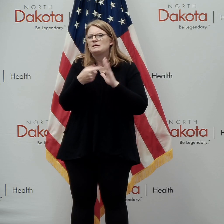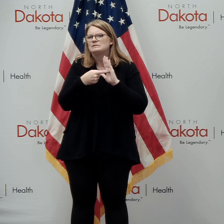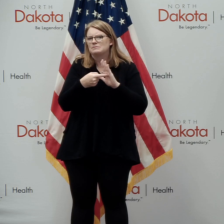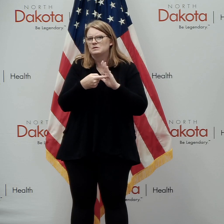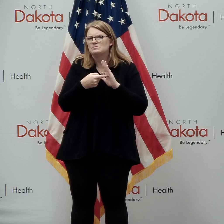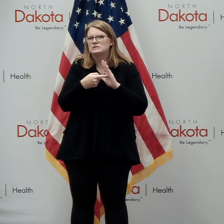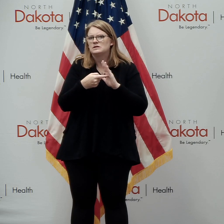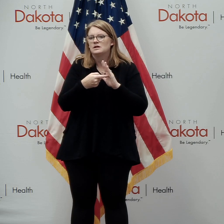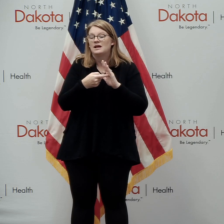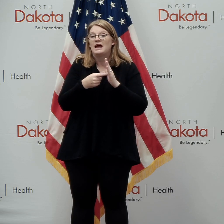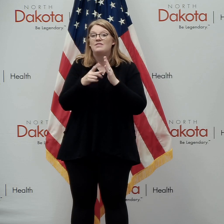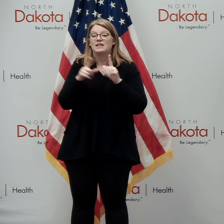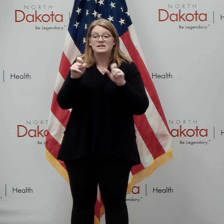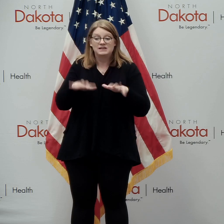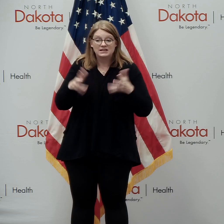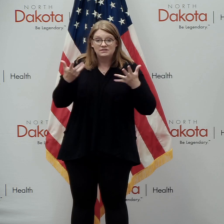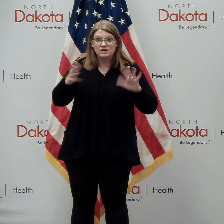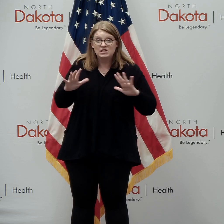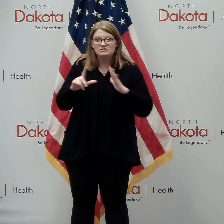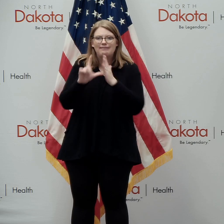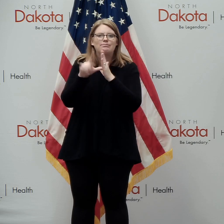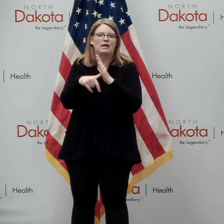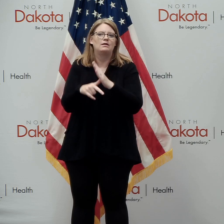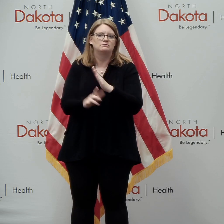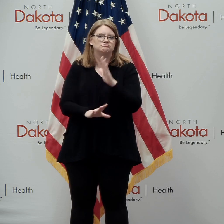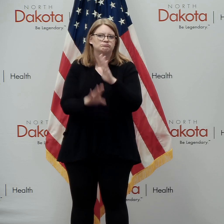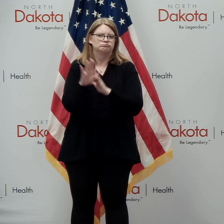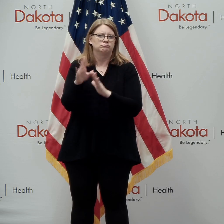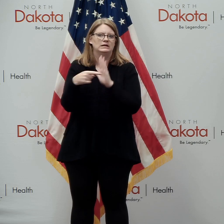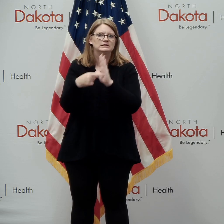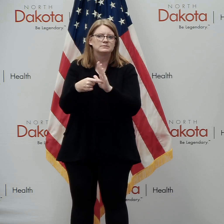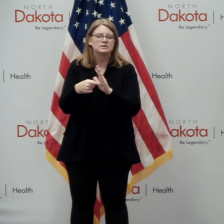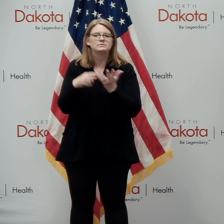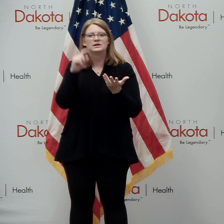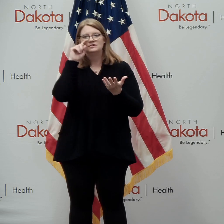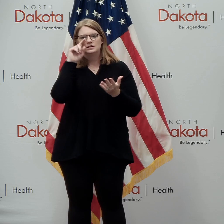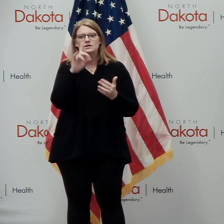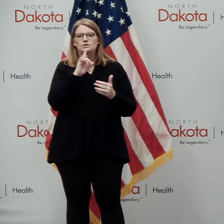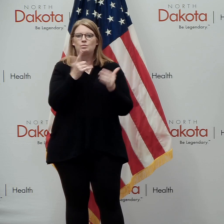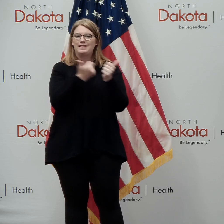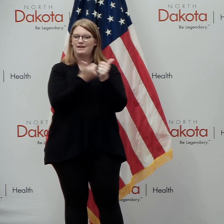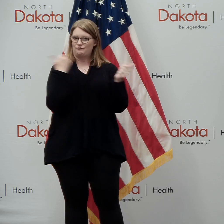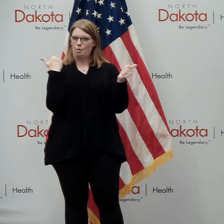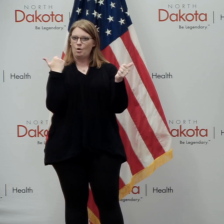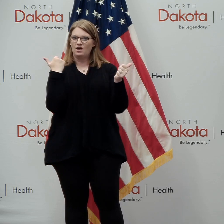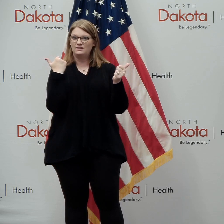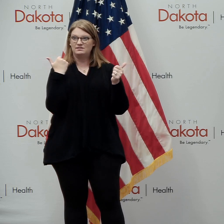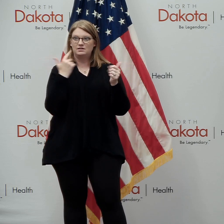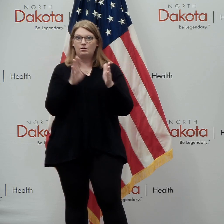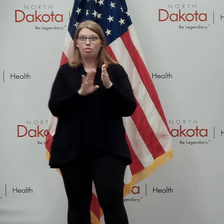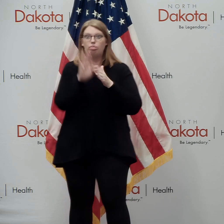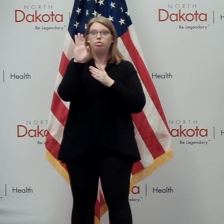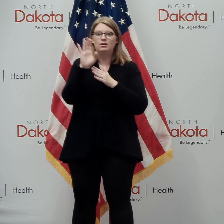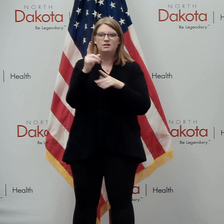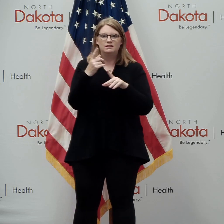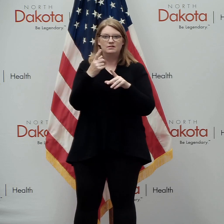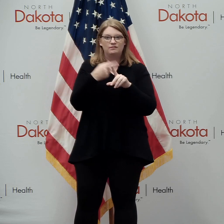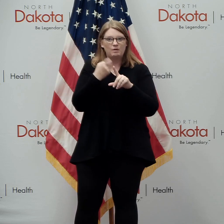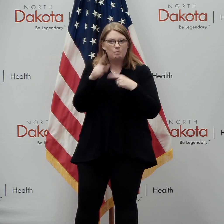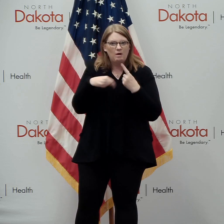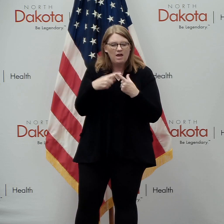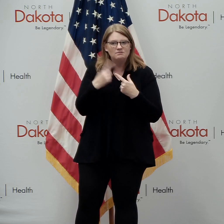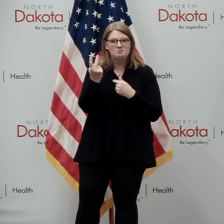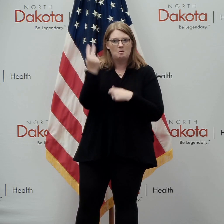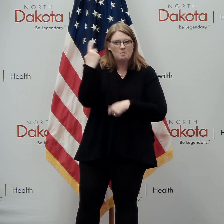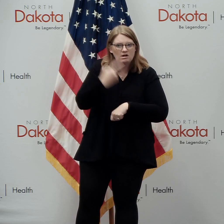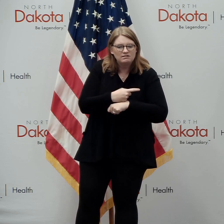some symptoms after the time of their test. But to avoid the spikes we saw on Memorial Day and 4th of July, because